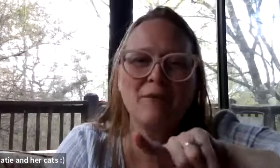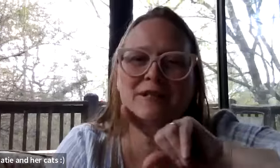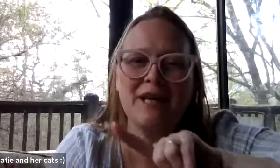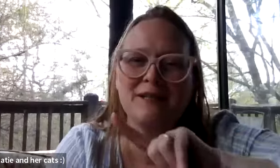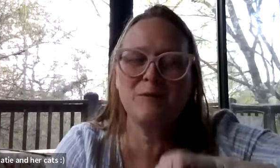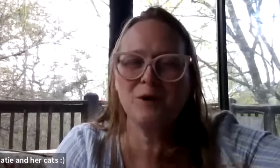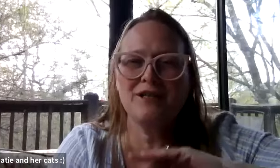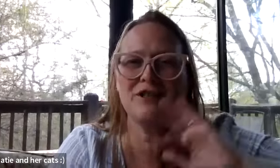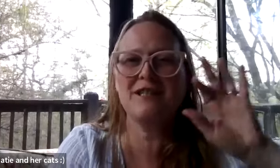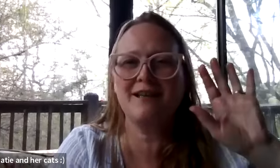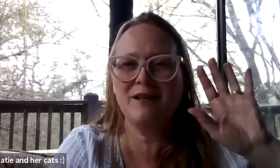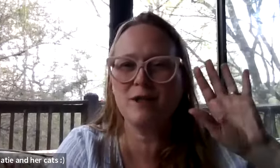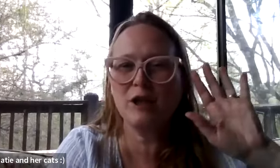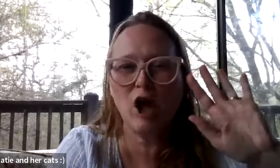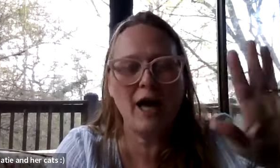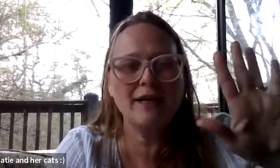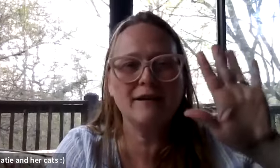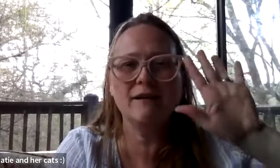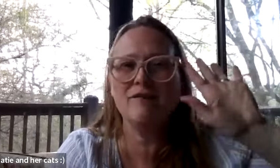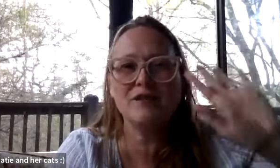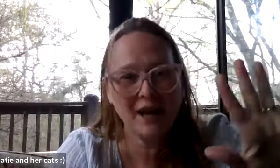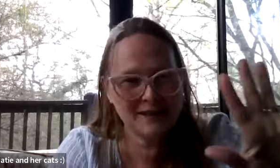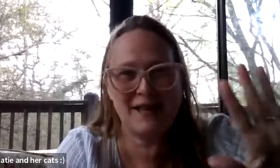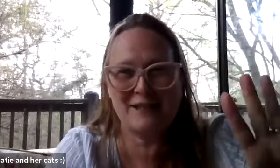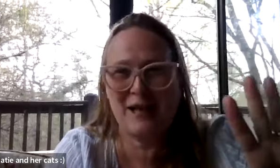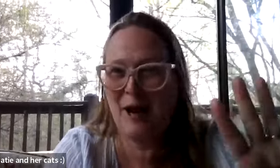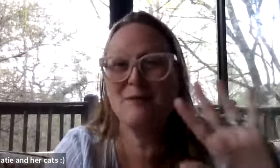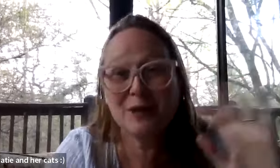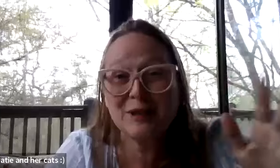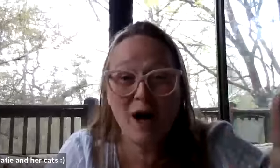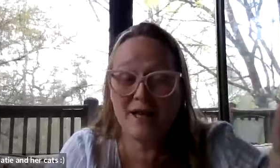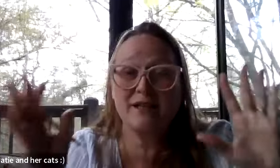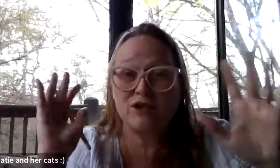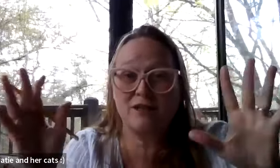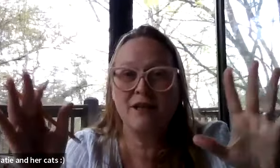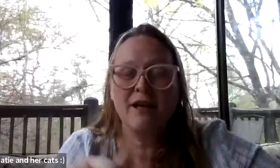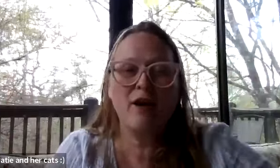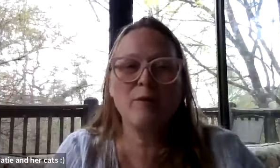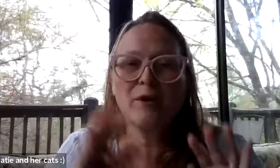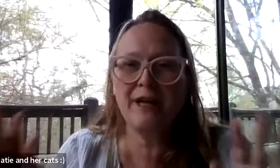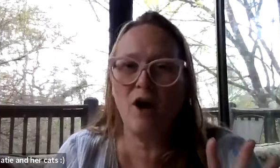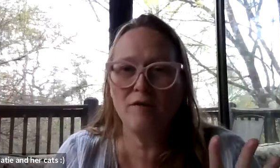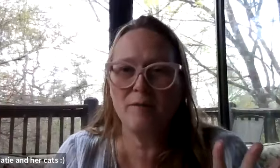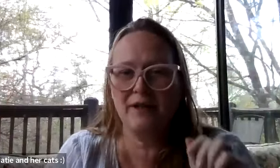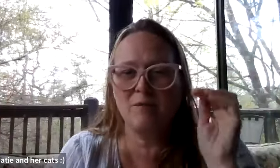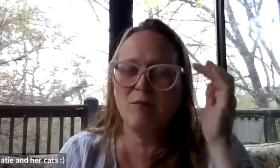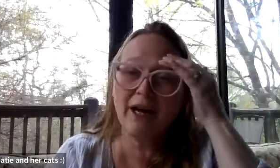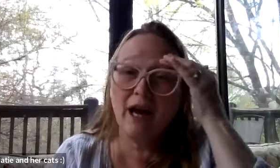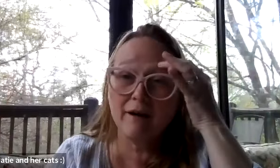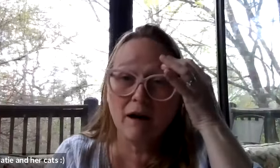I were saying this morning, just it was a lot of signs last time. It really was. Just I remember getting off and being like, my brain kind of